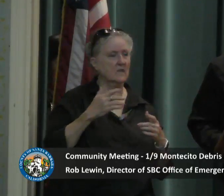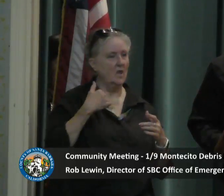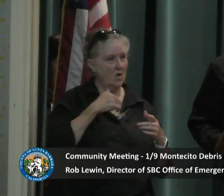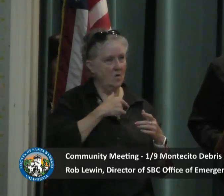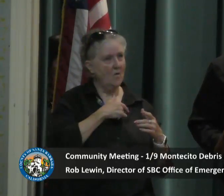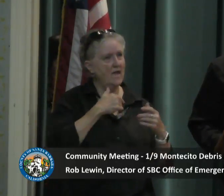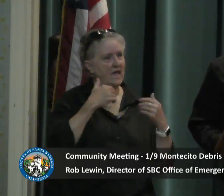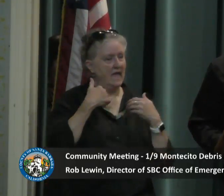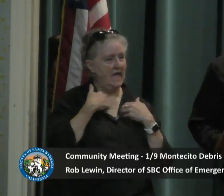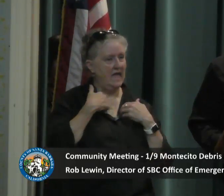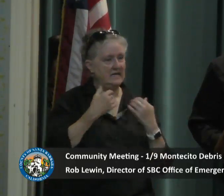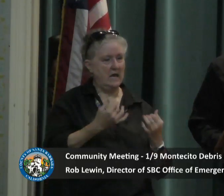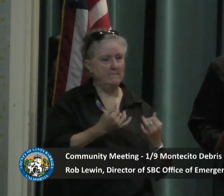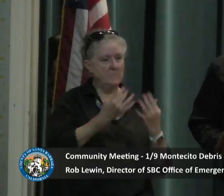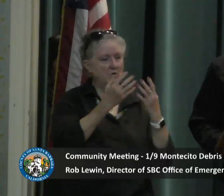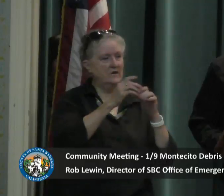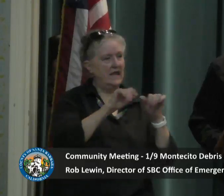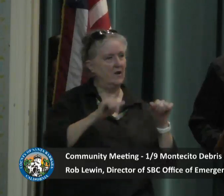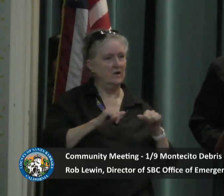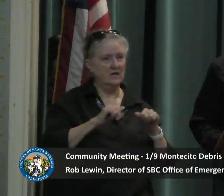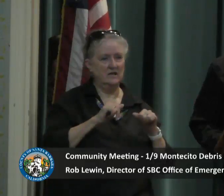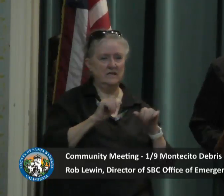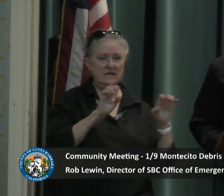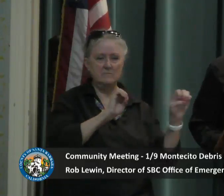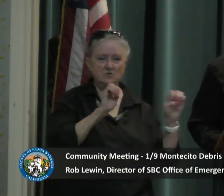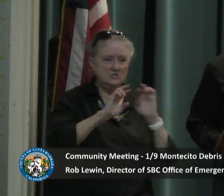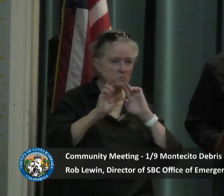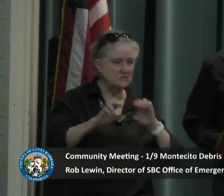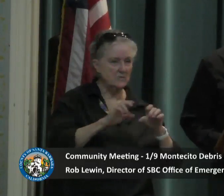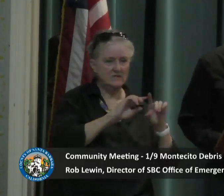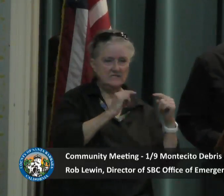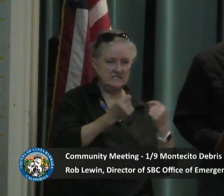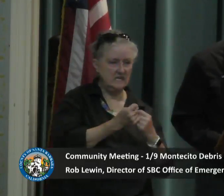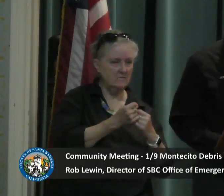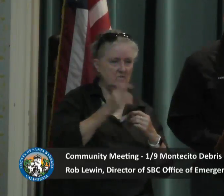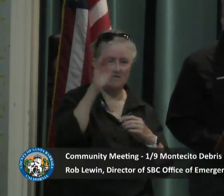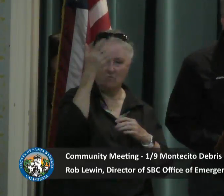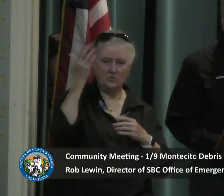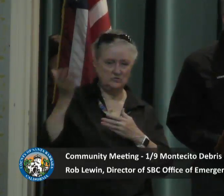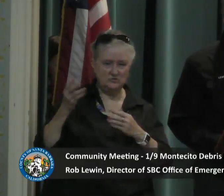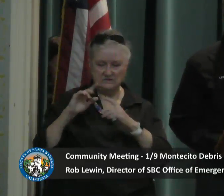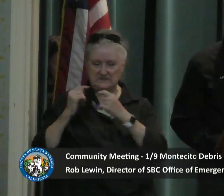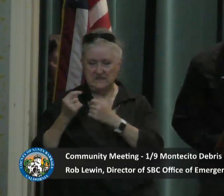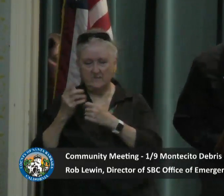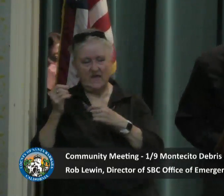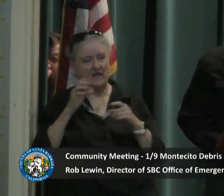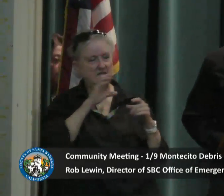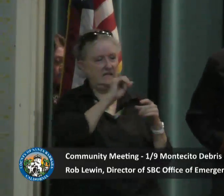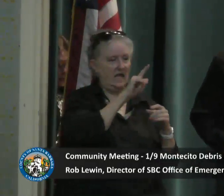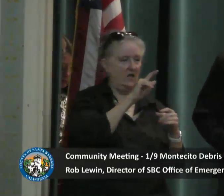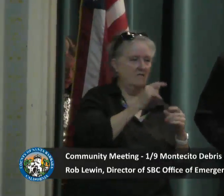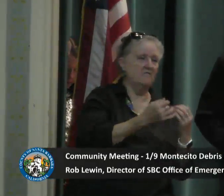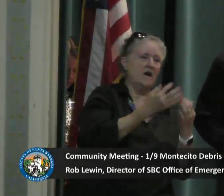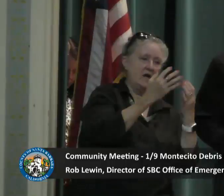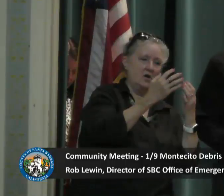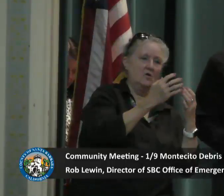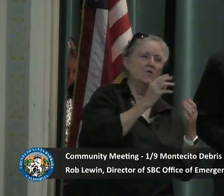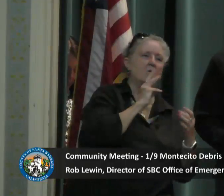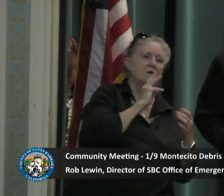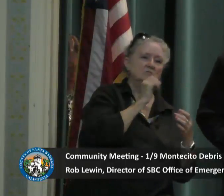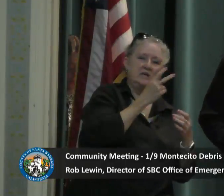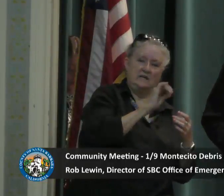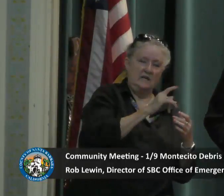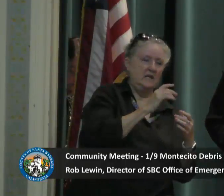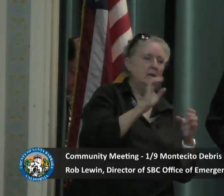We had a burn area emergency response team, the Forest Service team, and the CAL FIRE watershed emergency response